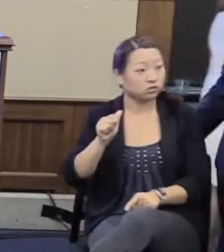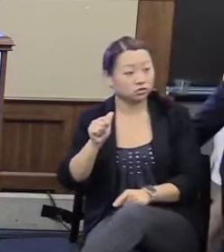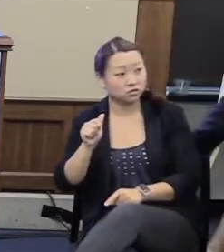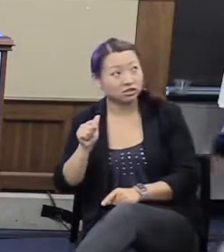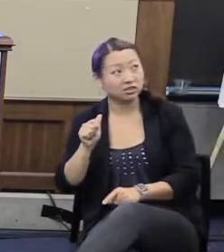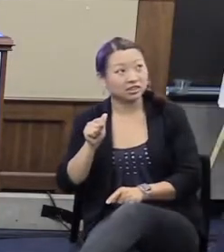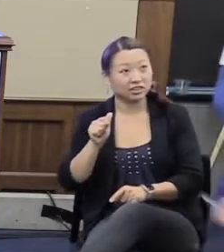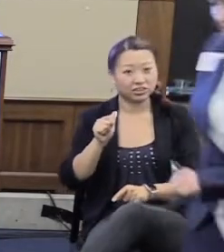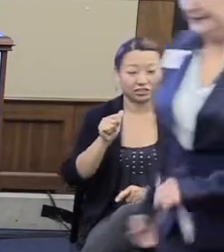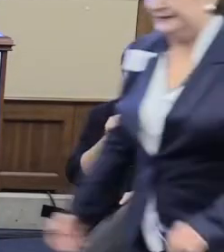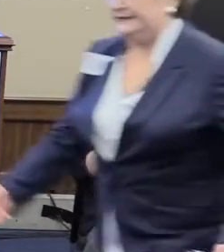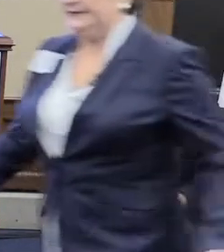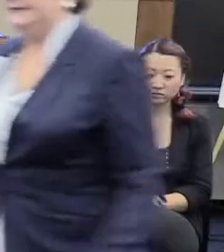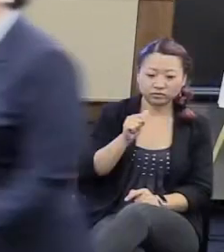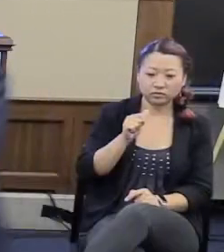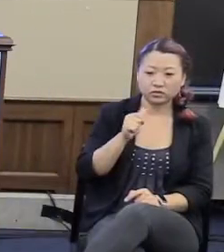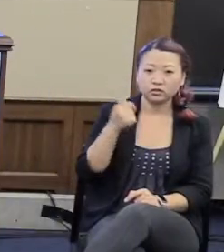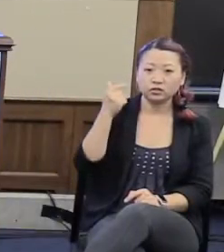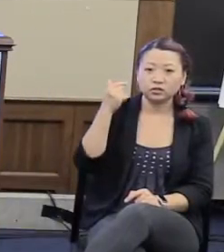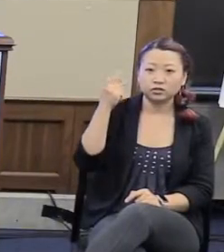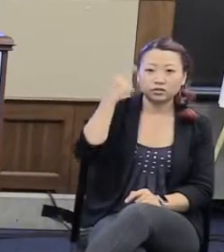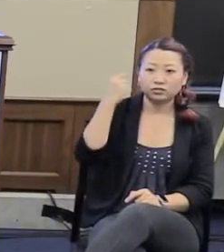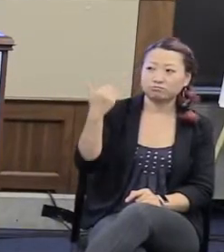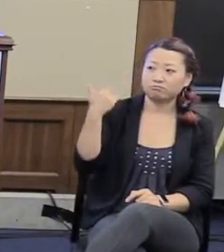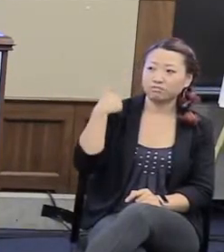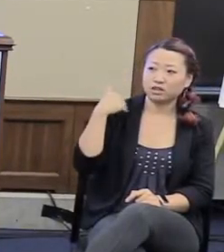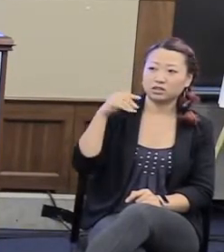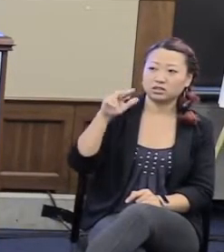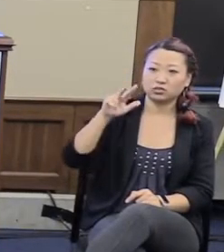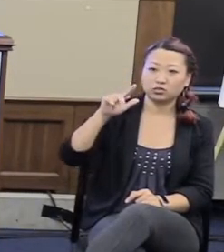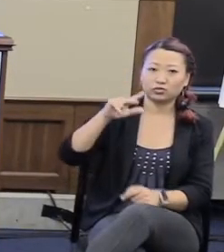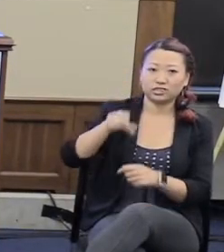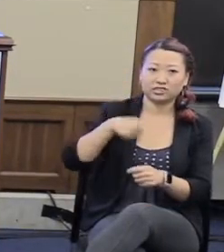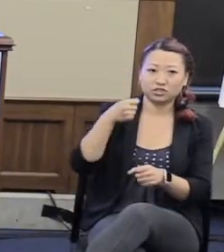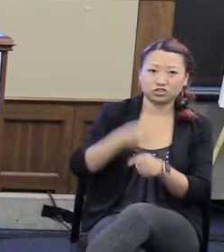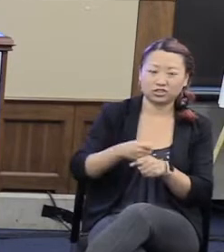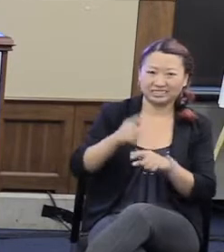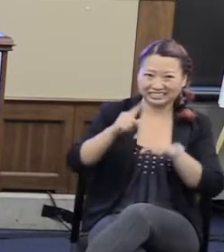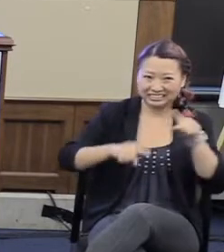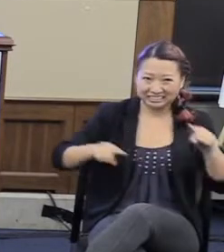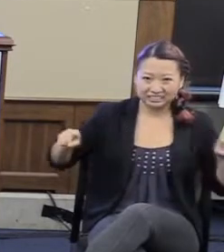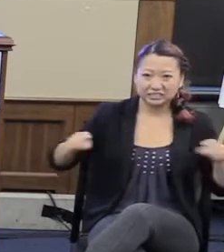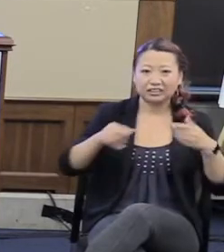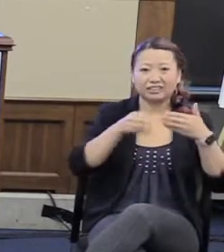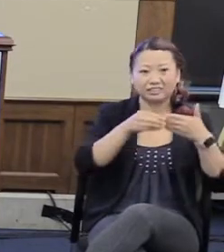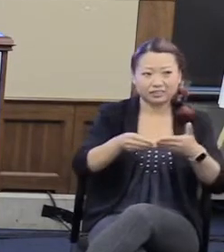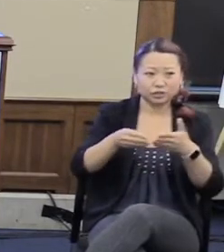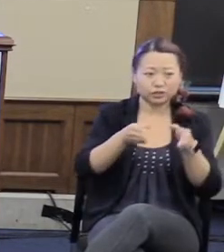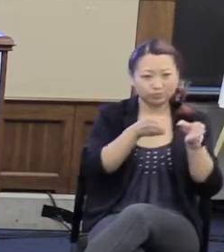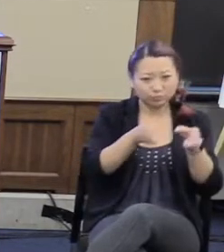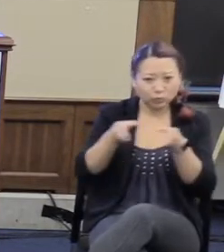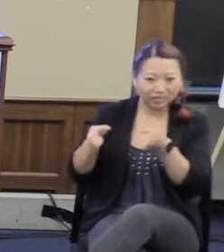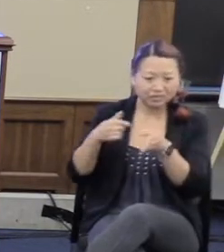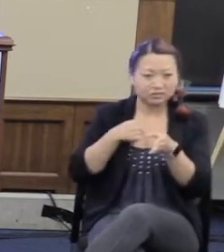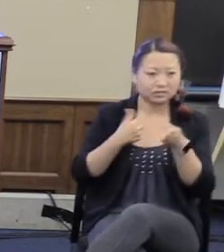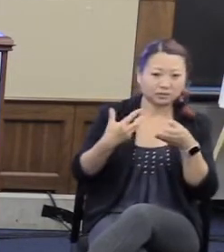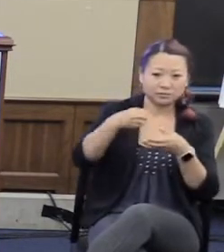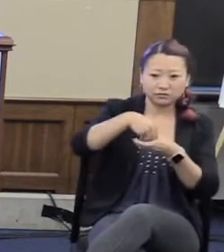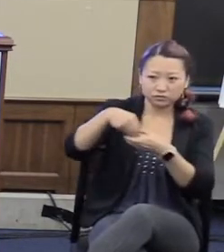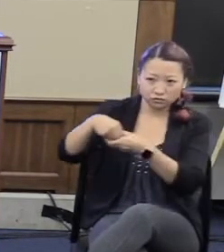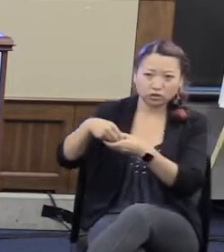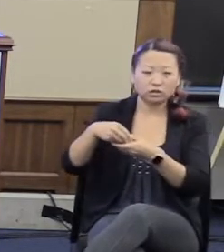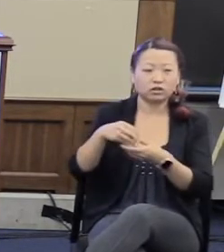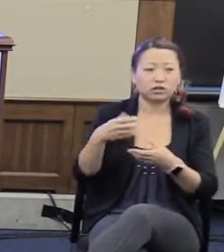Coca-Cola Company for the past 23 years in numerous leadership capacities, including